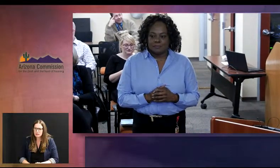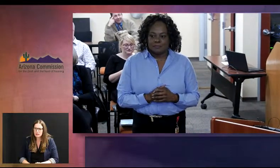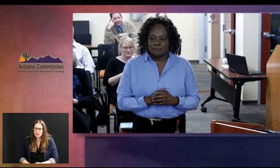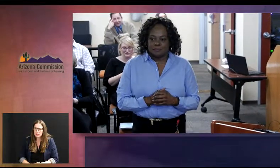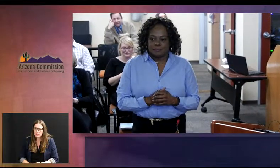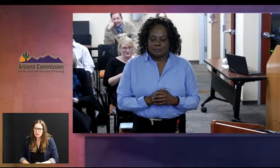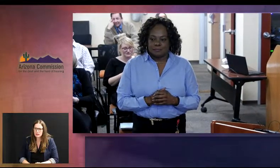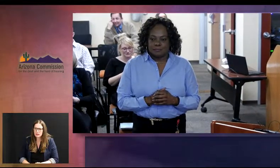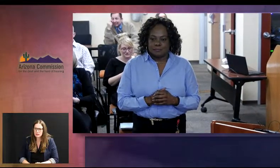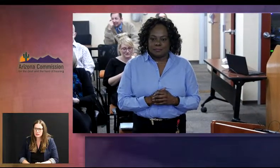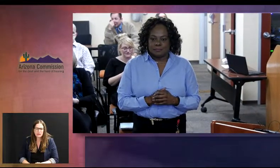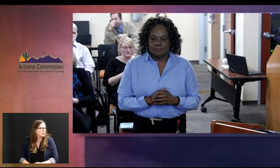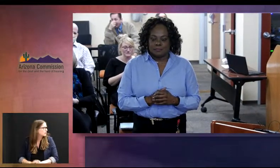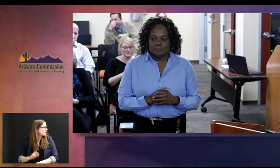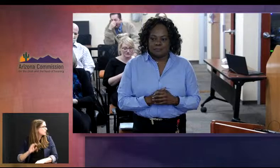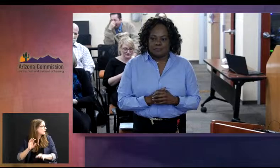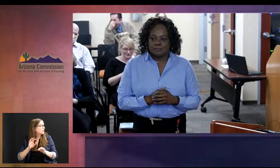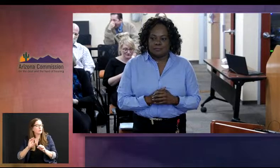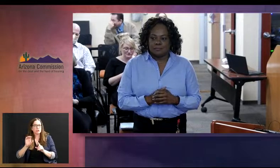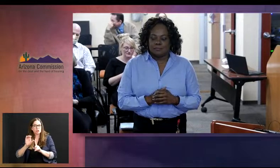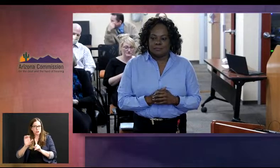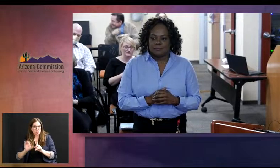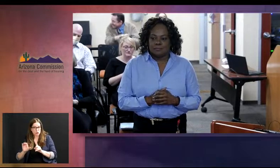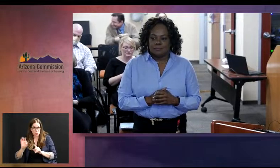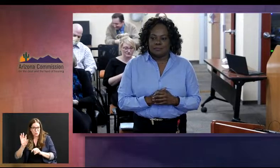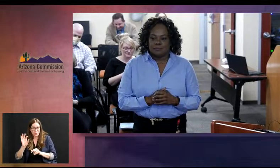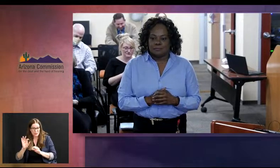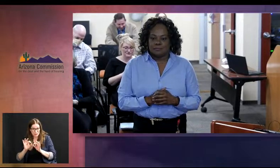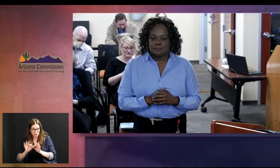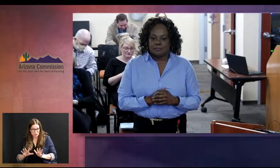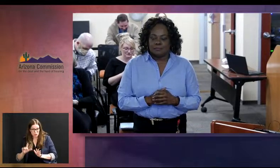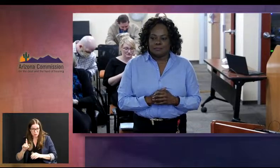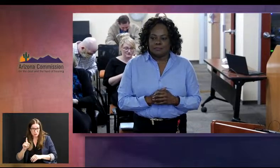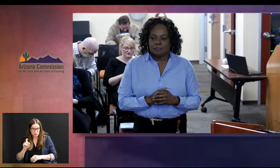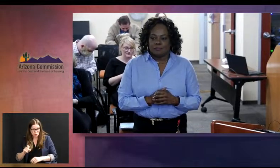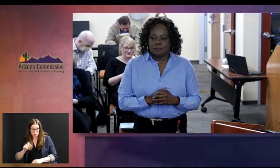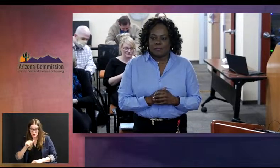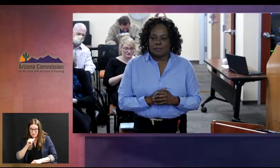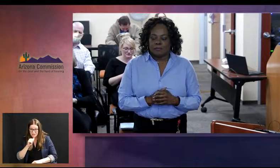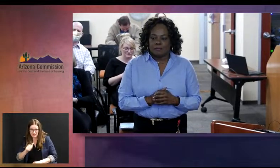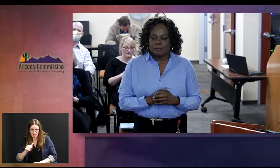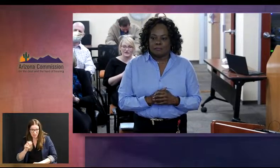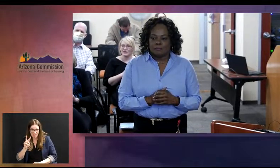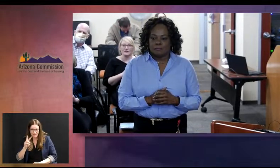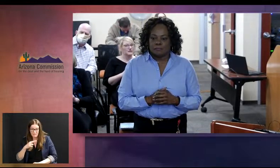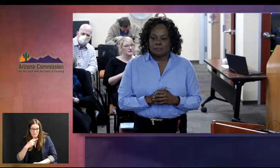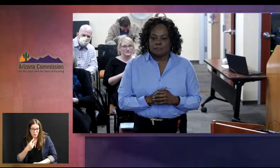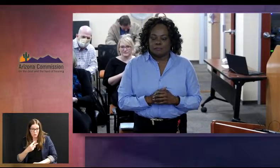should we not be voicing? In this particular instance, are we saying?